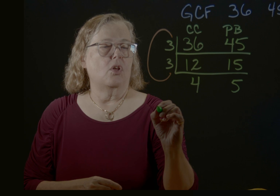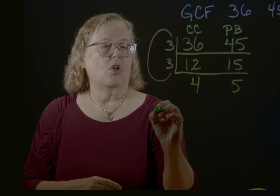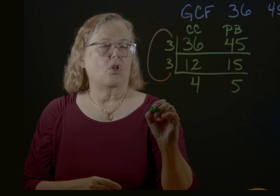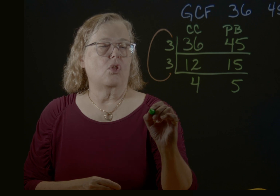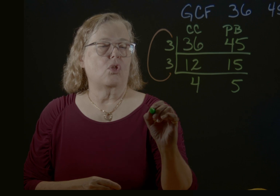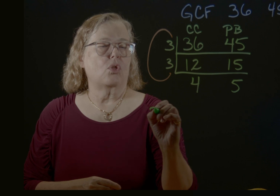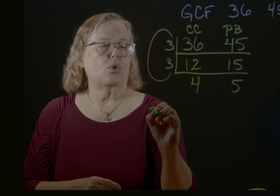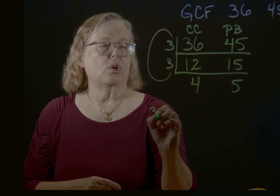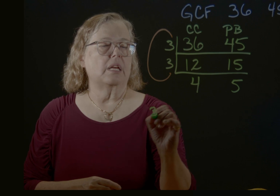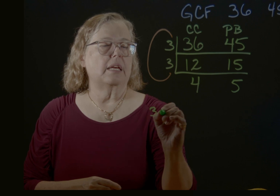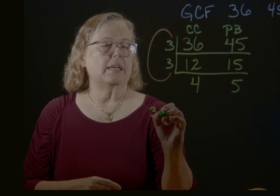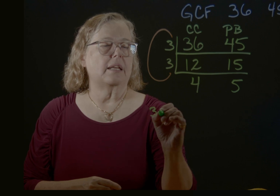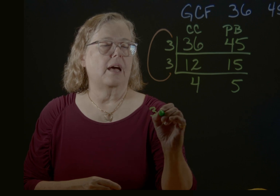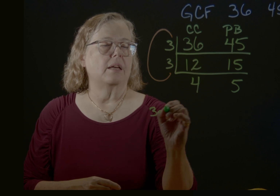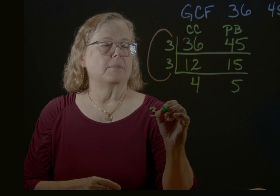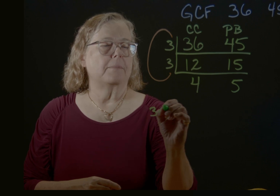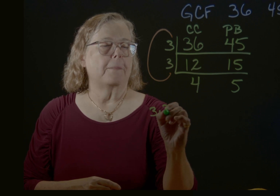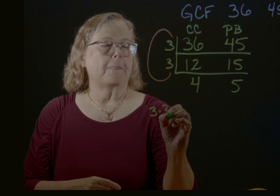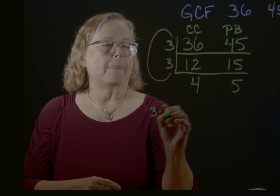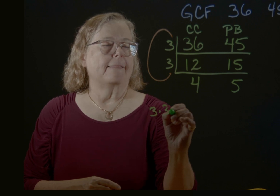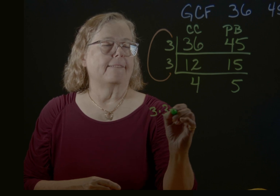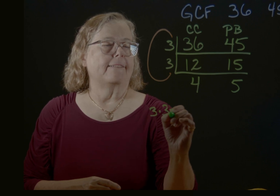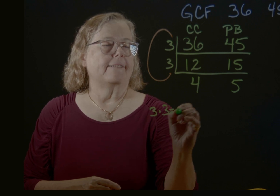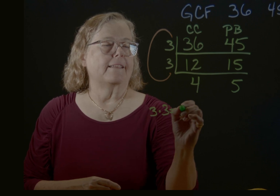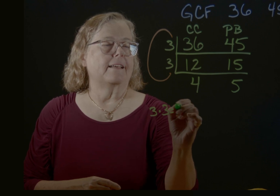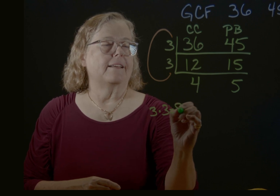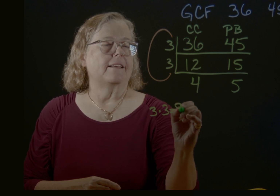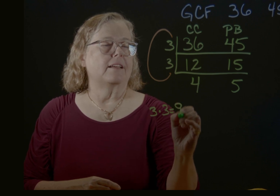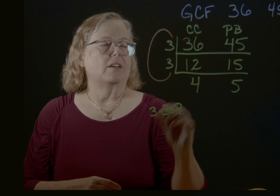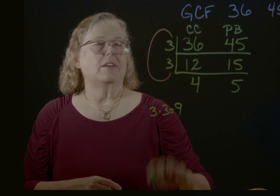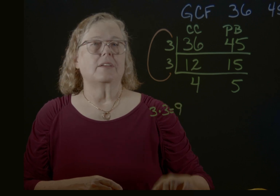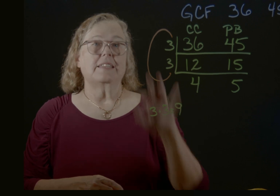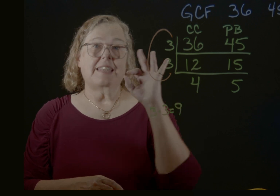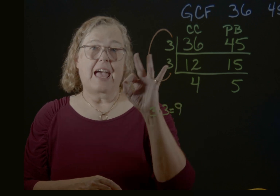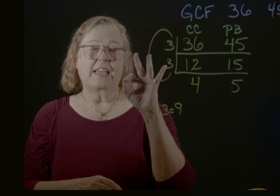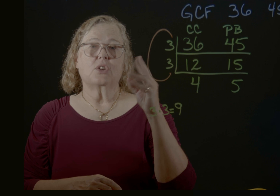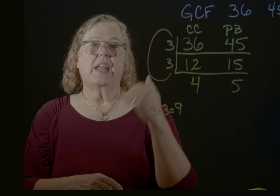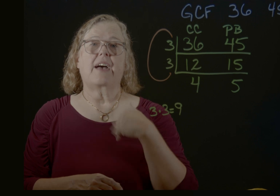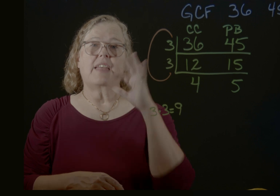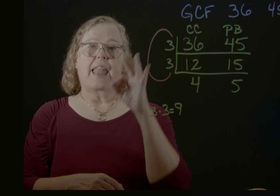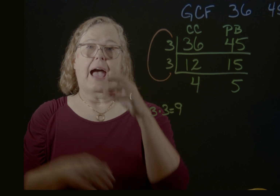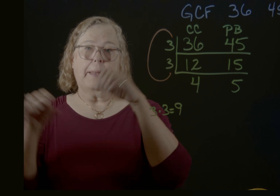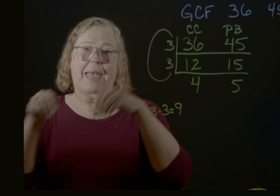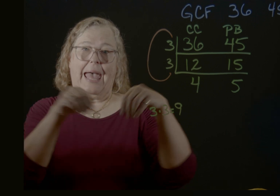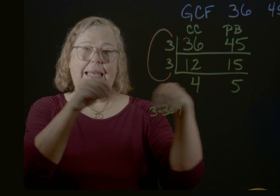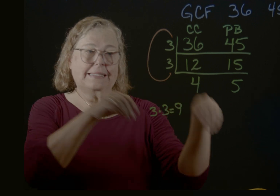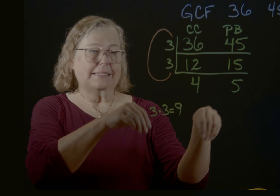would be 3 times 3, which equals 9. So I'm going to have 9